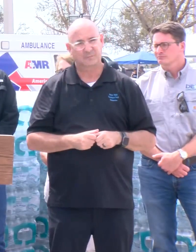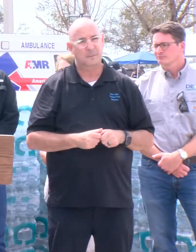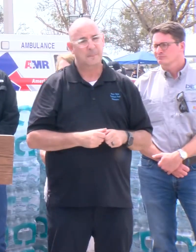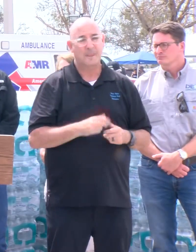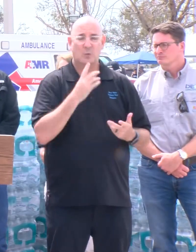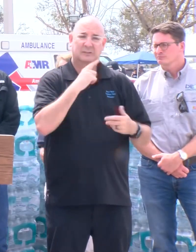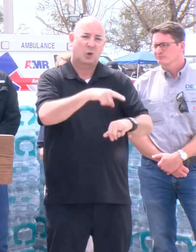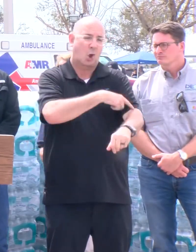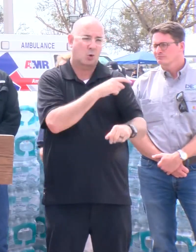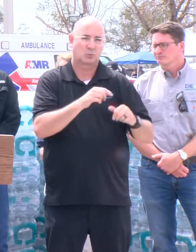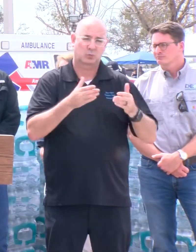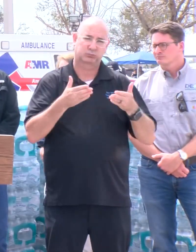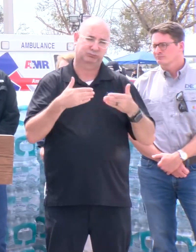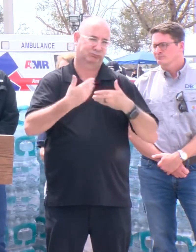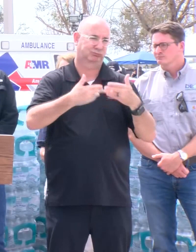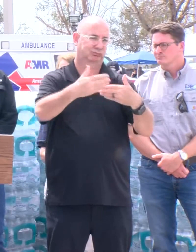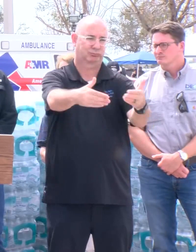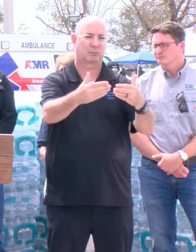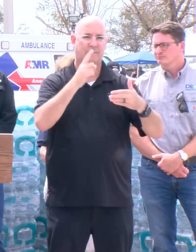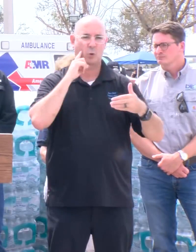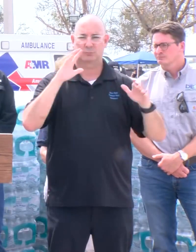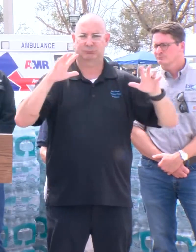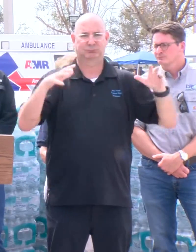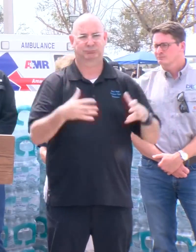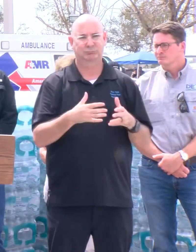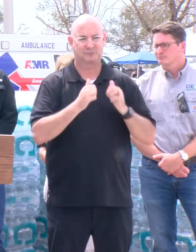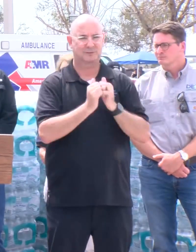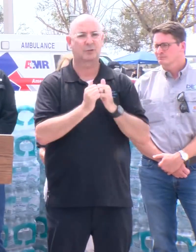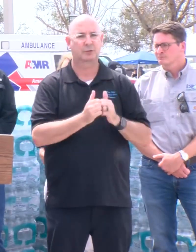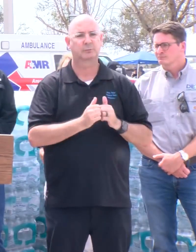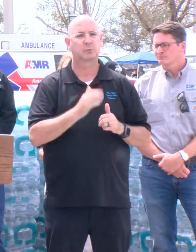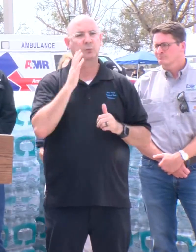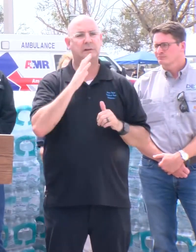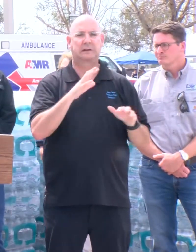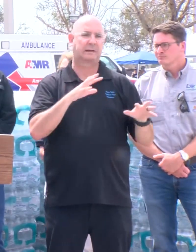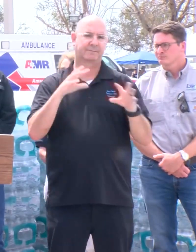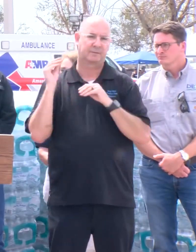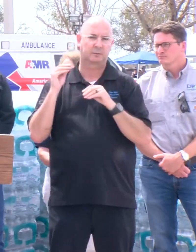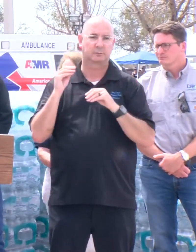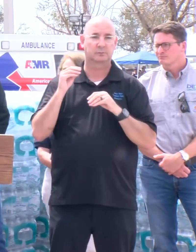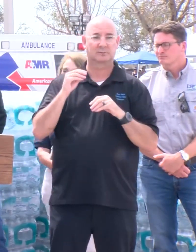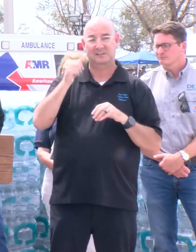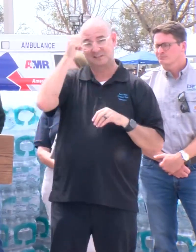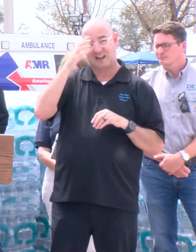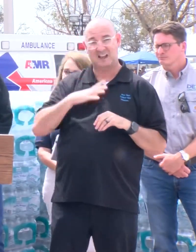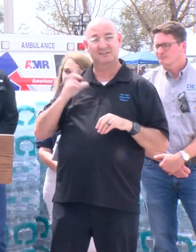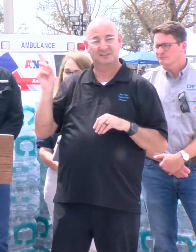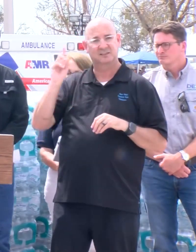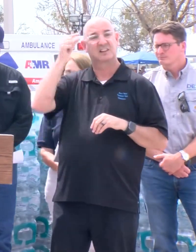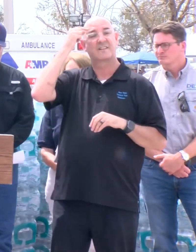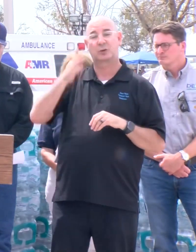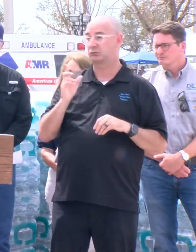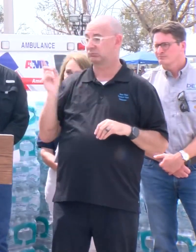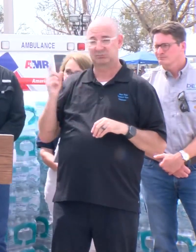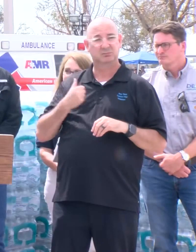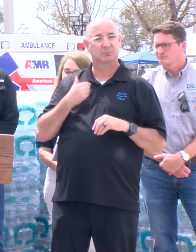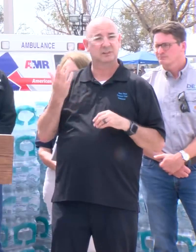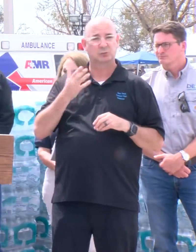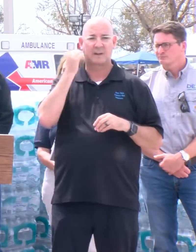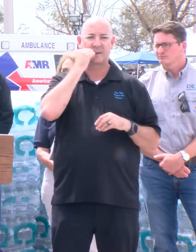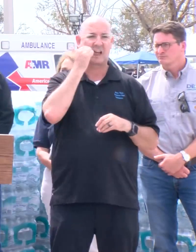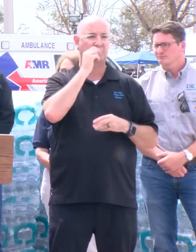state of Florida stands together. We're not going to leave you. We're going to be here. This guy has been here every single day for 2 weeks straight.